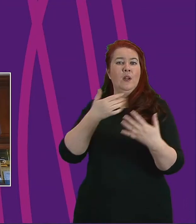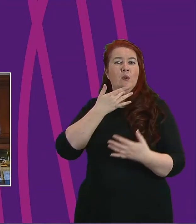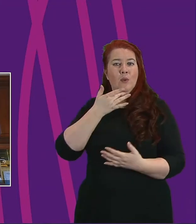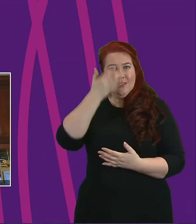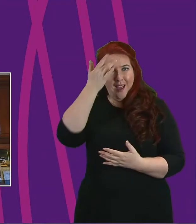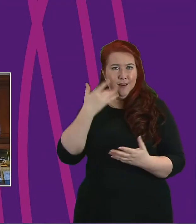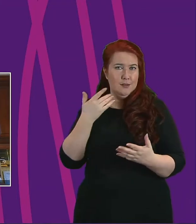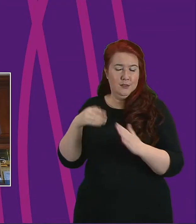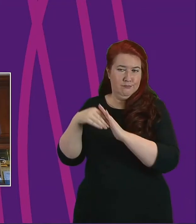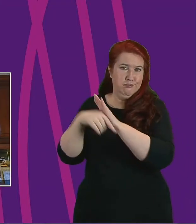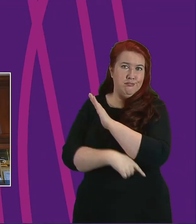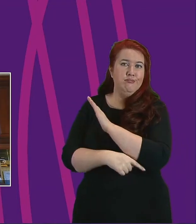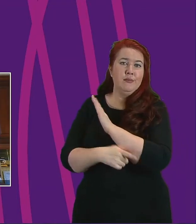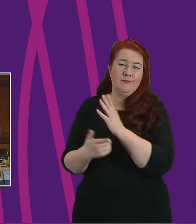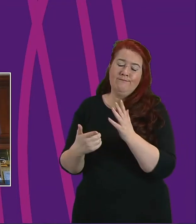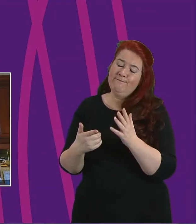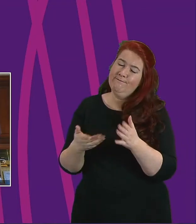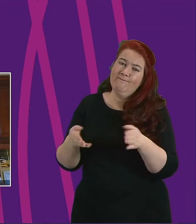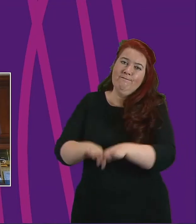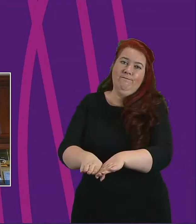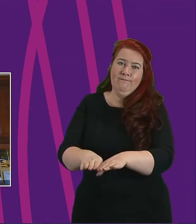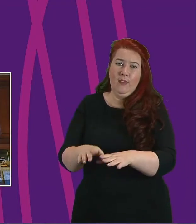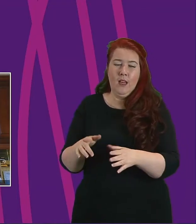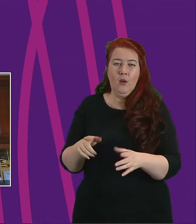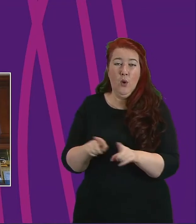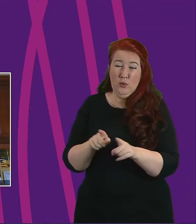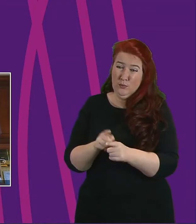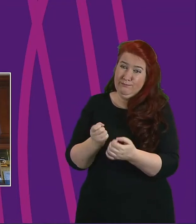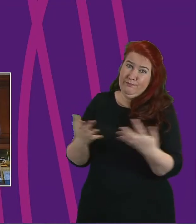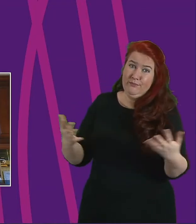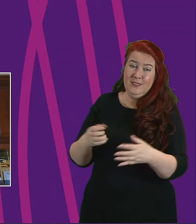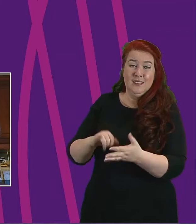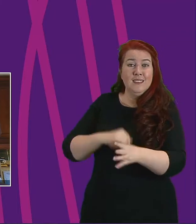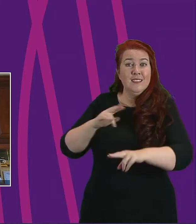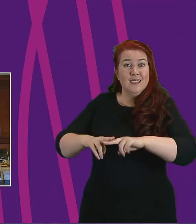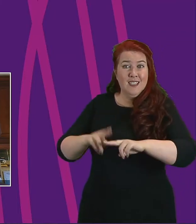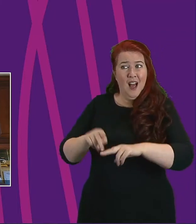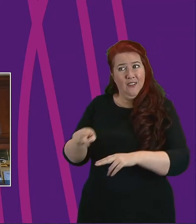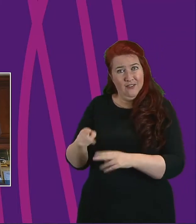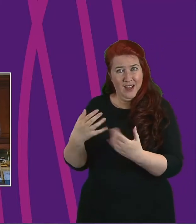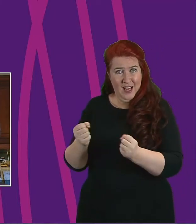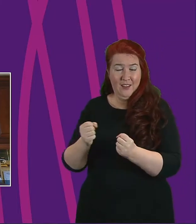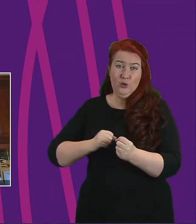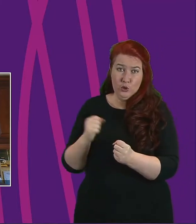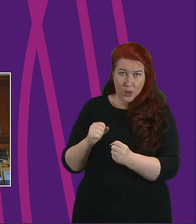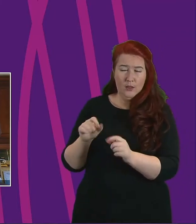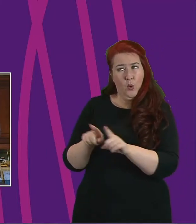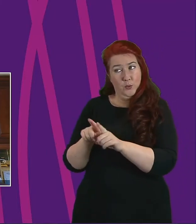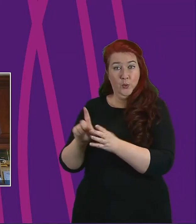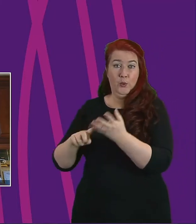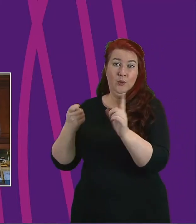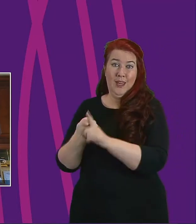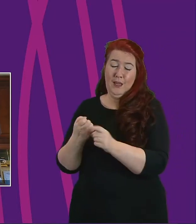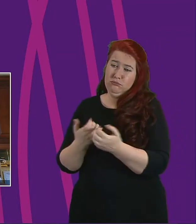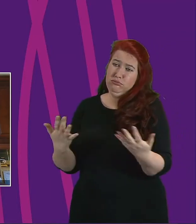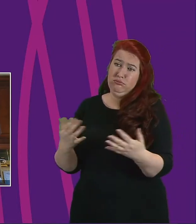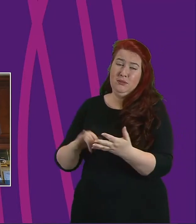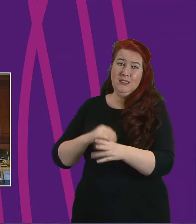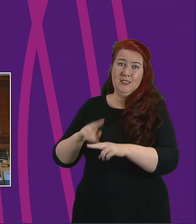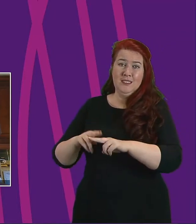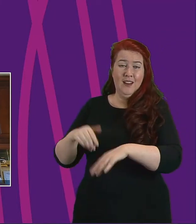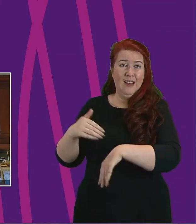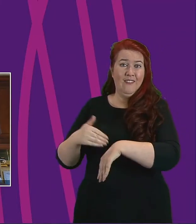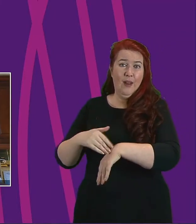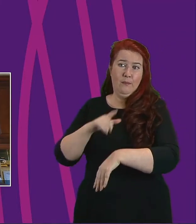with the several large number of employees in Scotland and throughout the UK who are directly affected. The